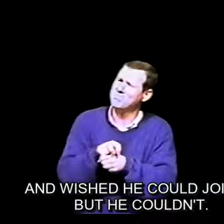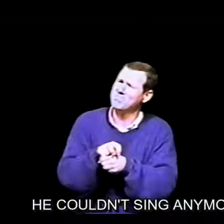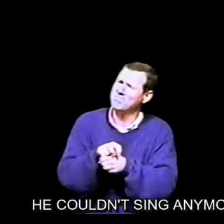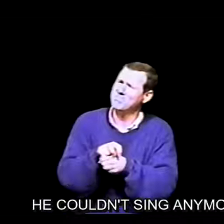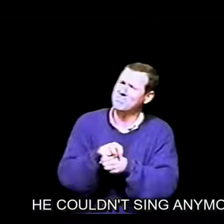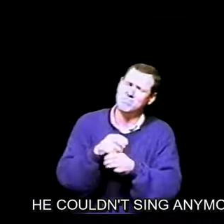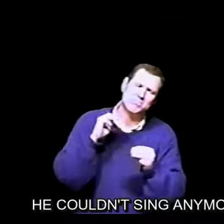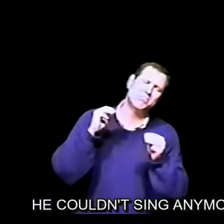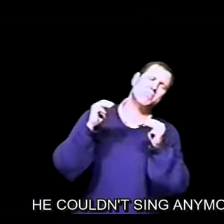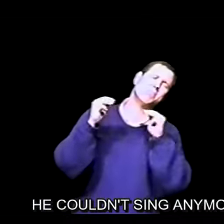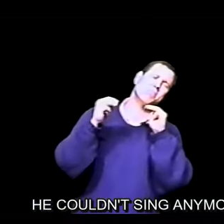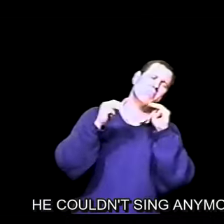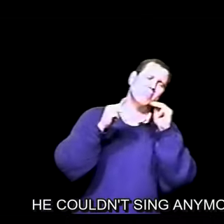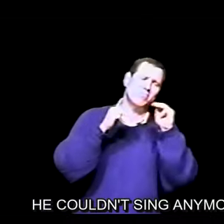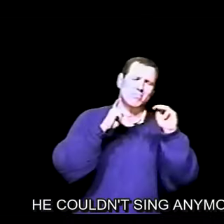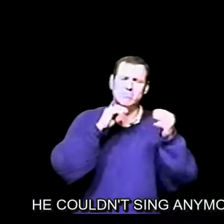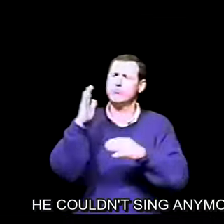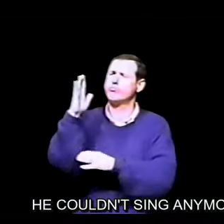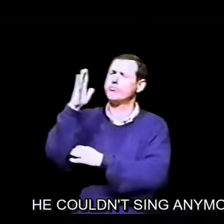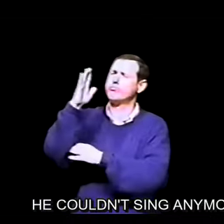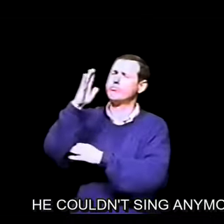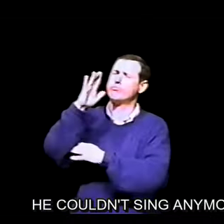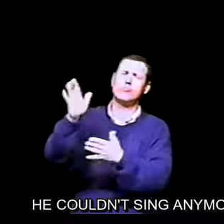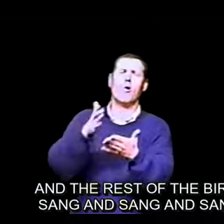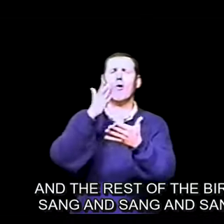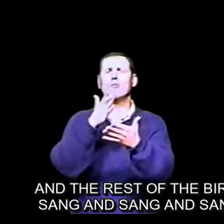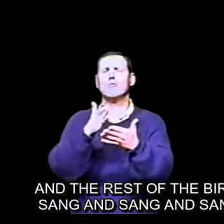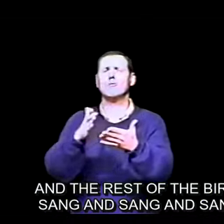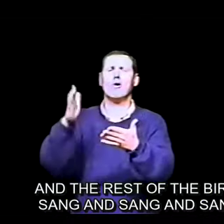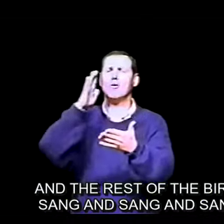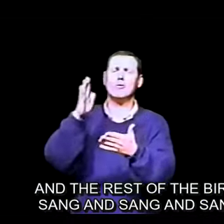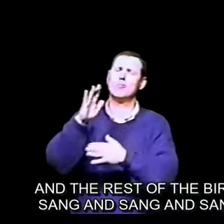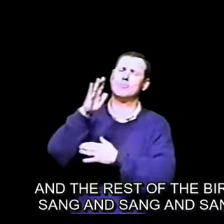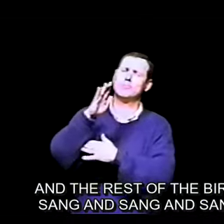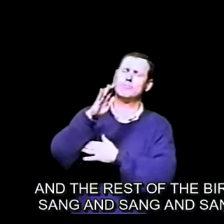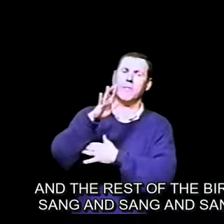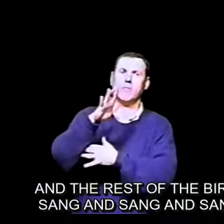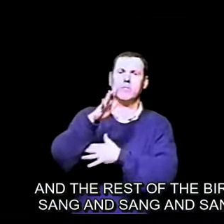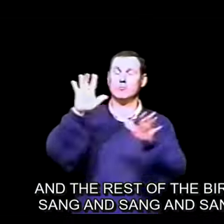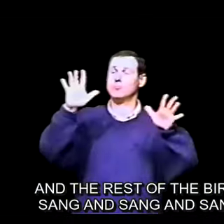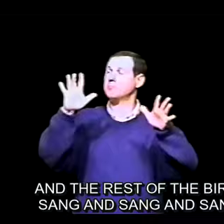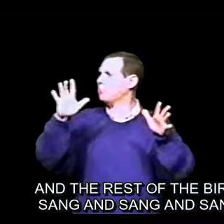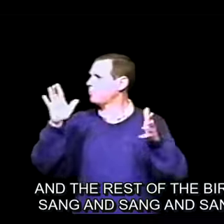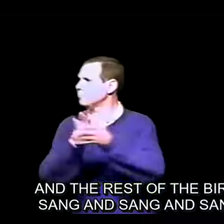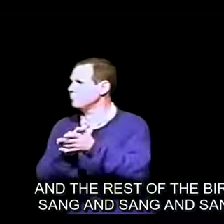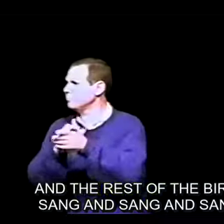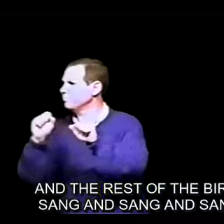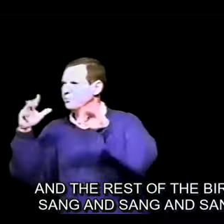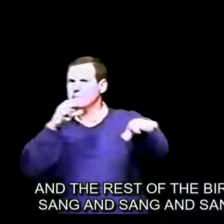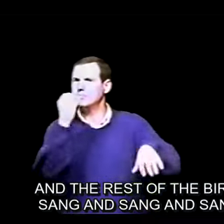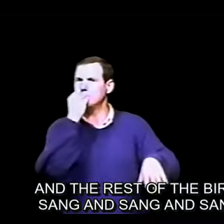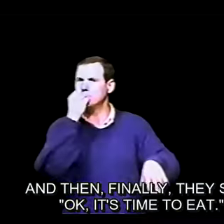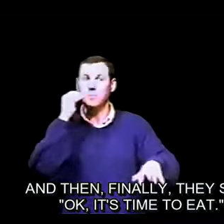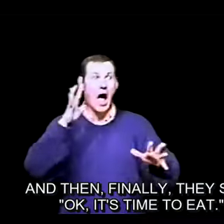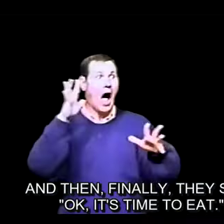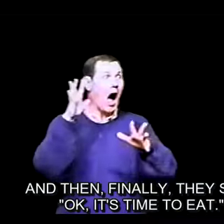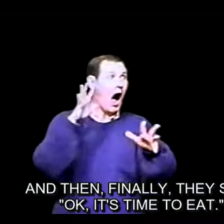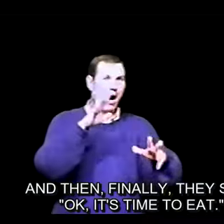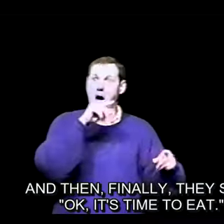sing anymore. And the rest of the birds sang and sang and sang. And then finally they said, "Oh, okay,